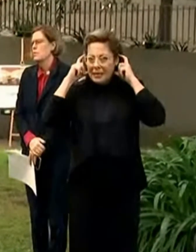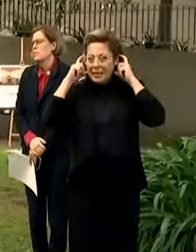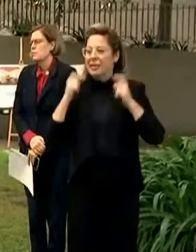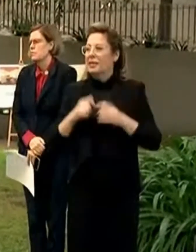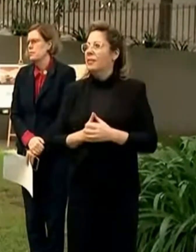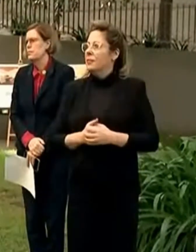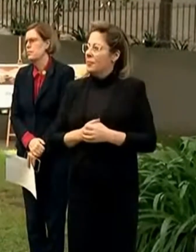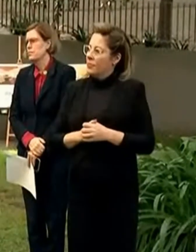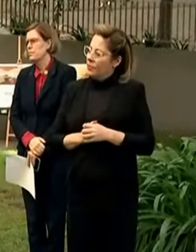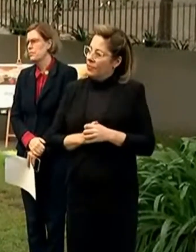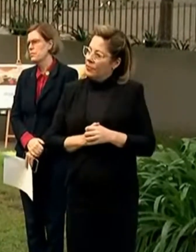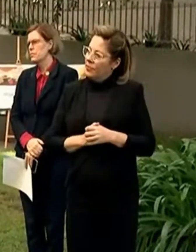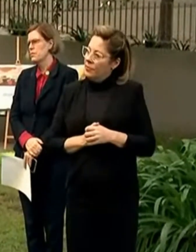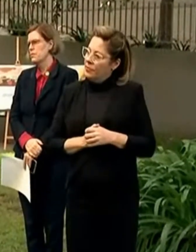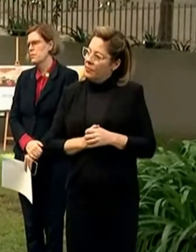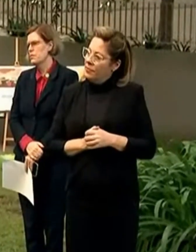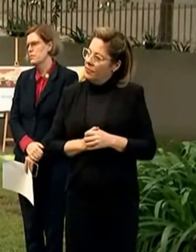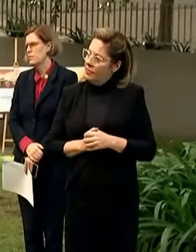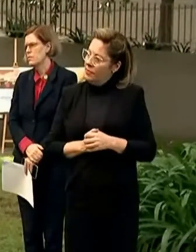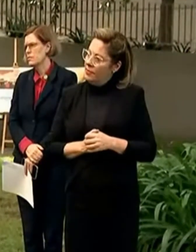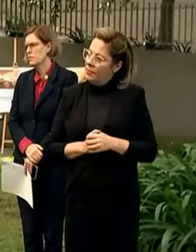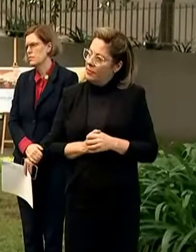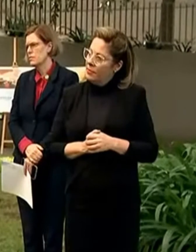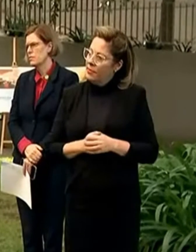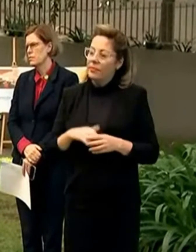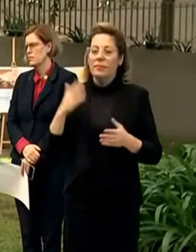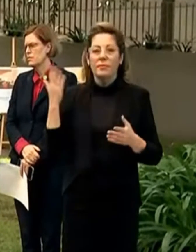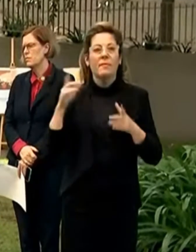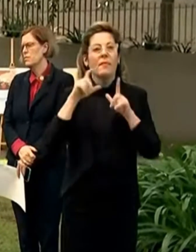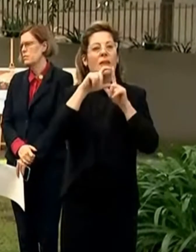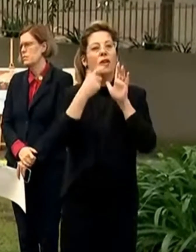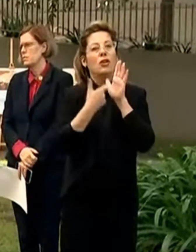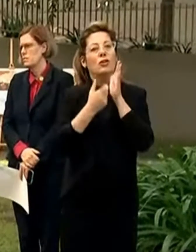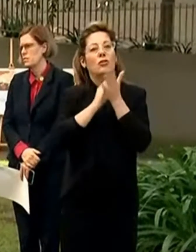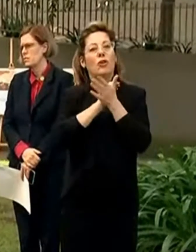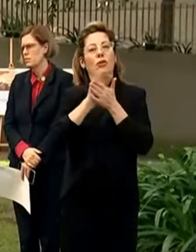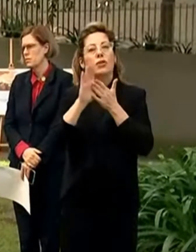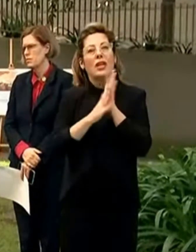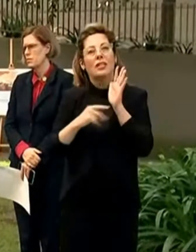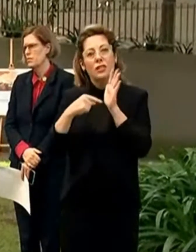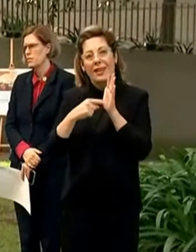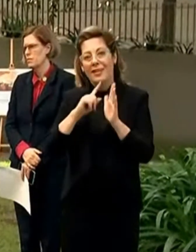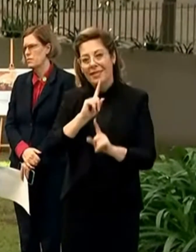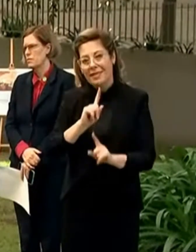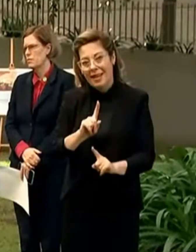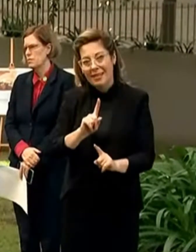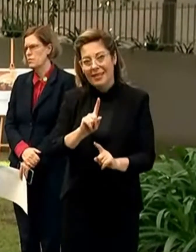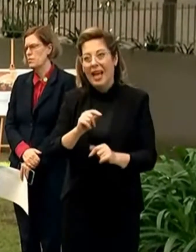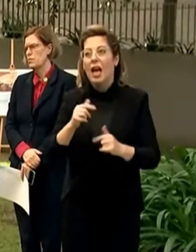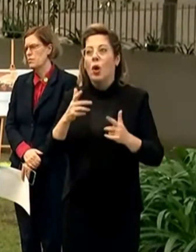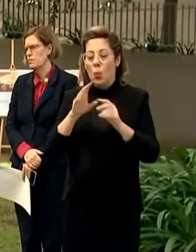issue. Given that Dr. Grant said that health is focusing on areas where there has been settings where transmission